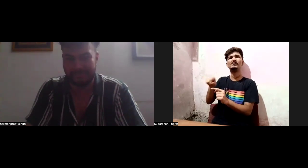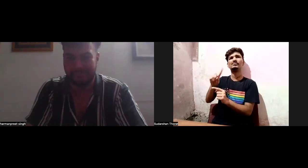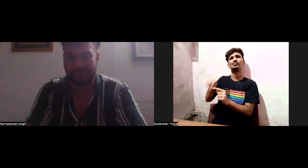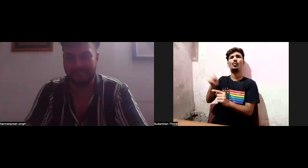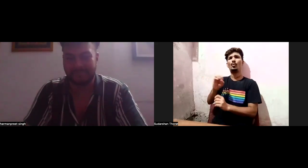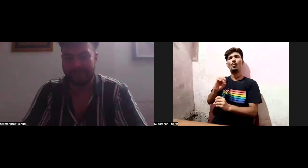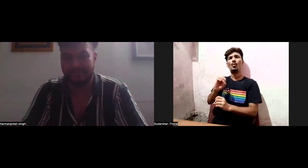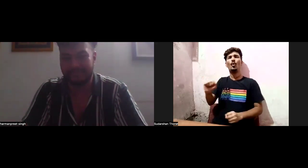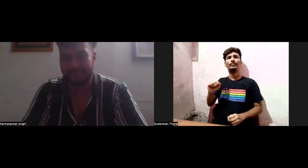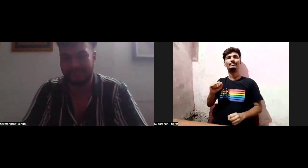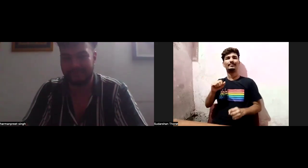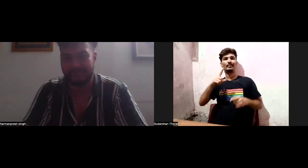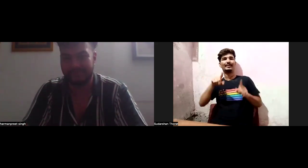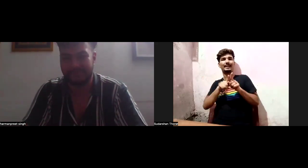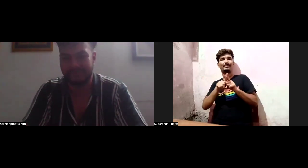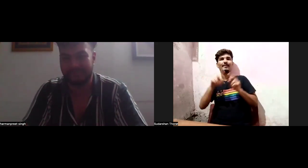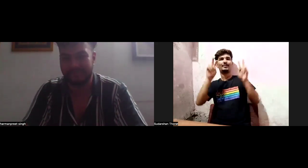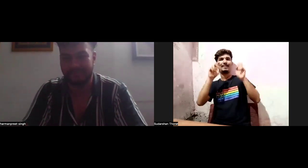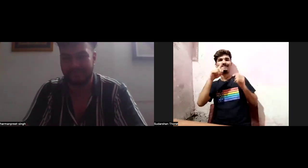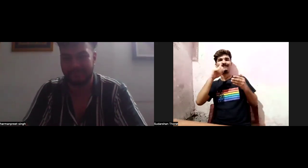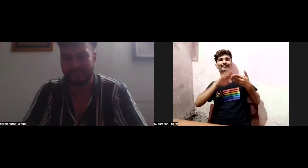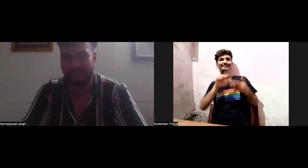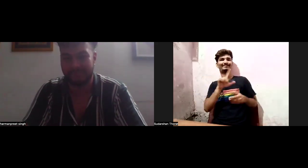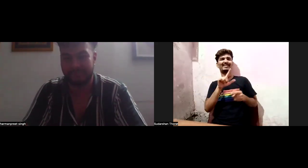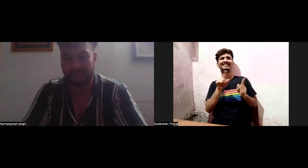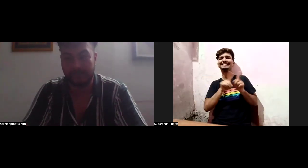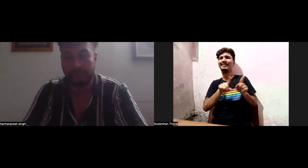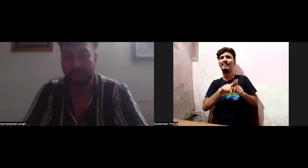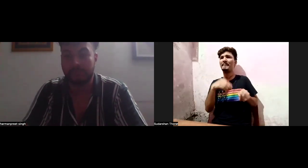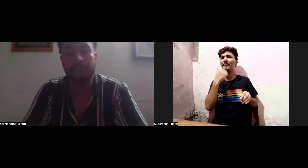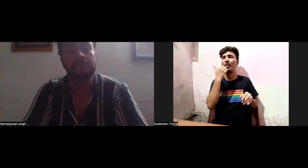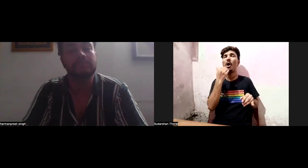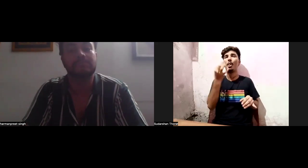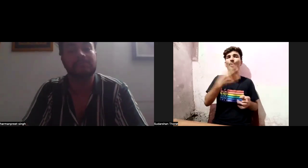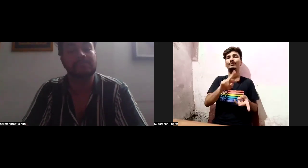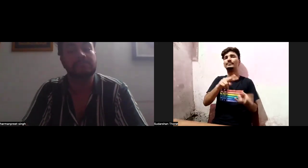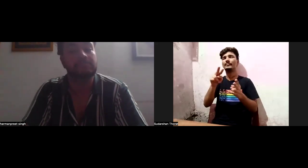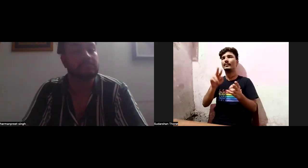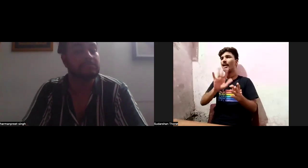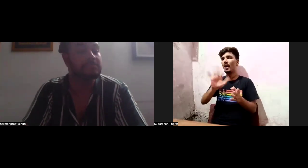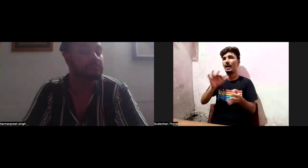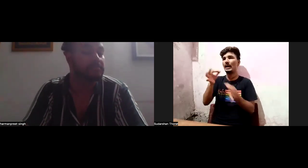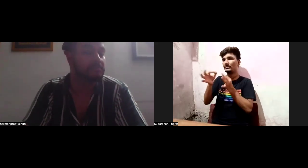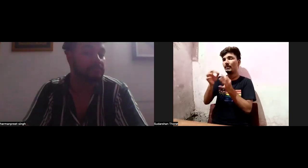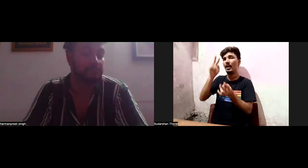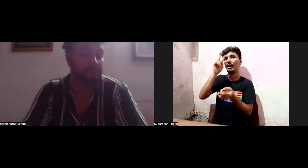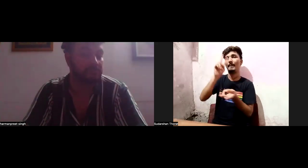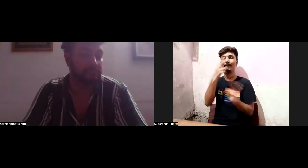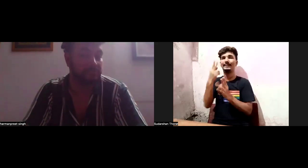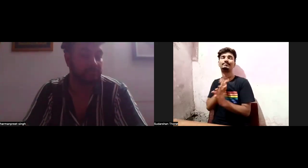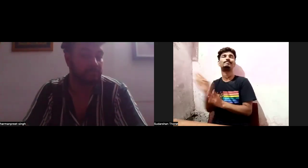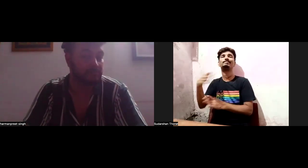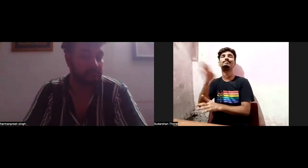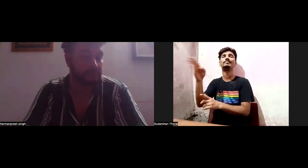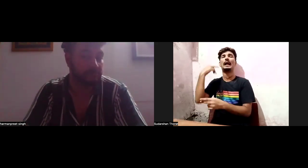inner inside that to which identity you belong. So it is not wrong over there. So sometimes if you